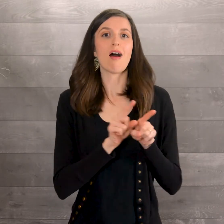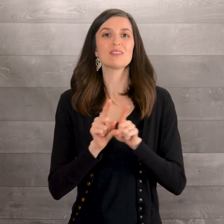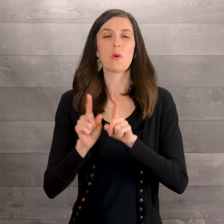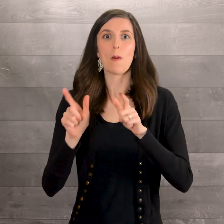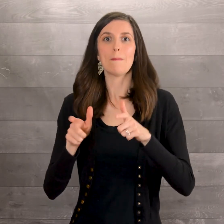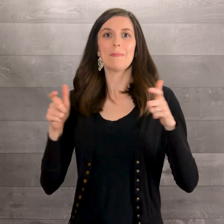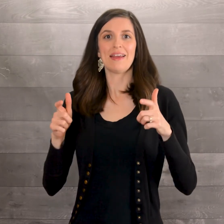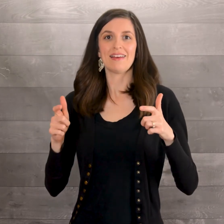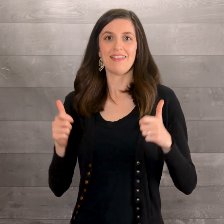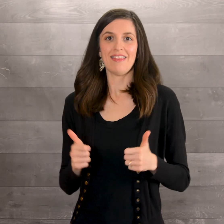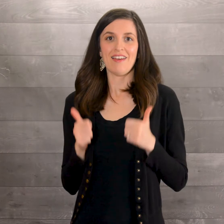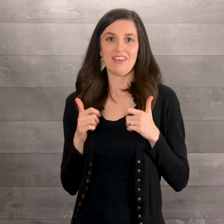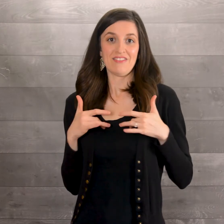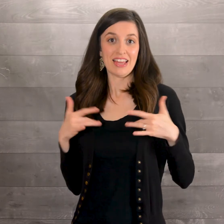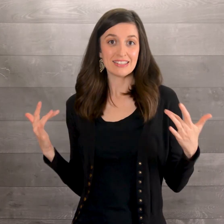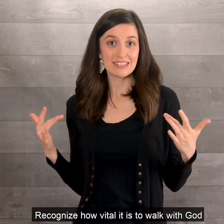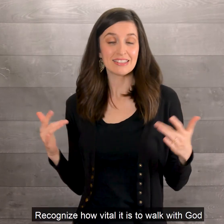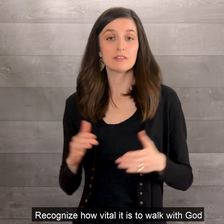in life.